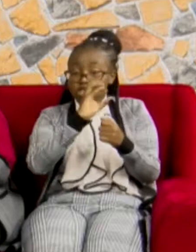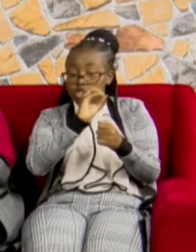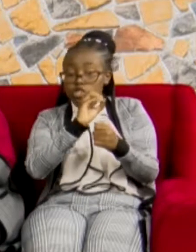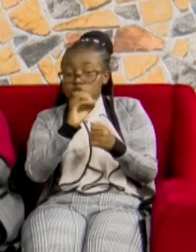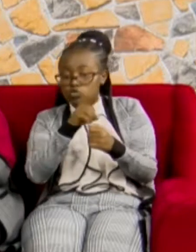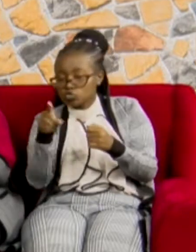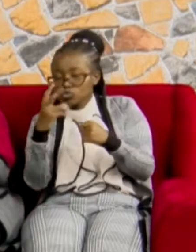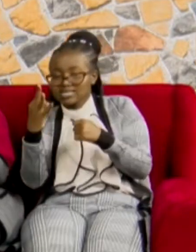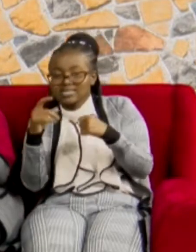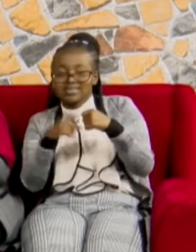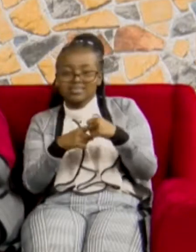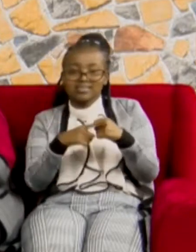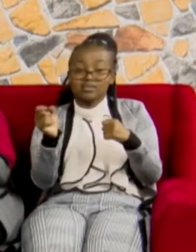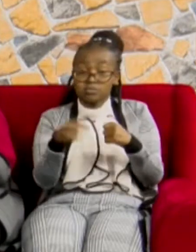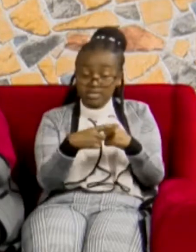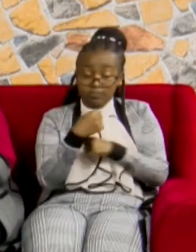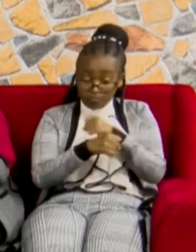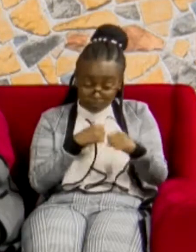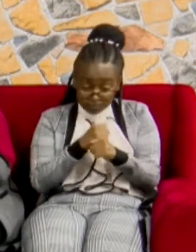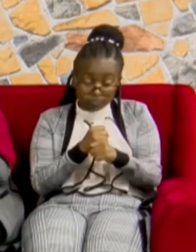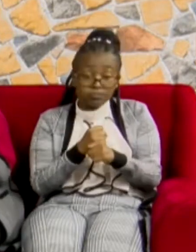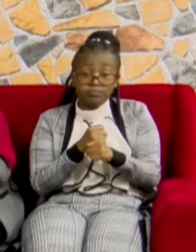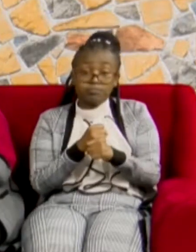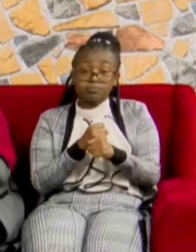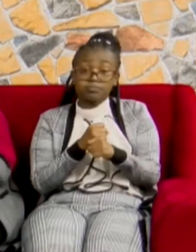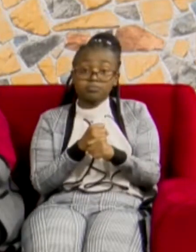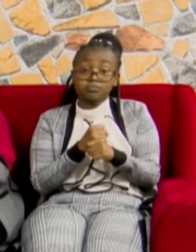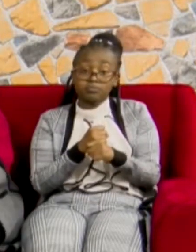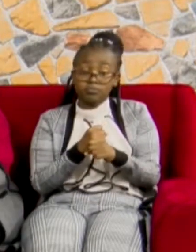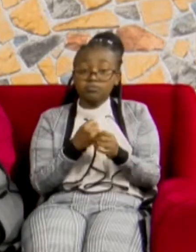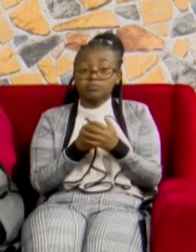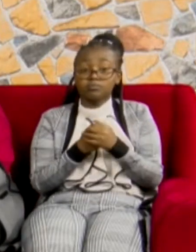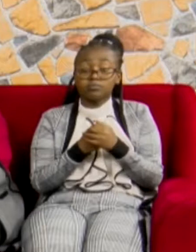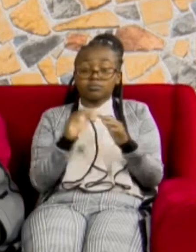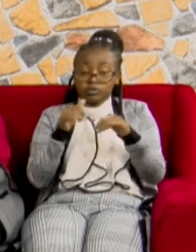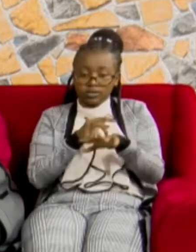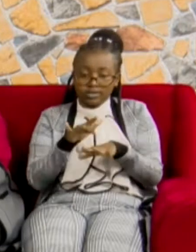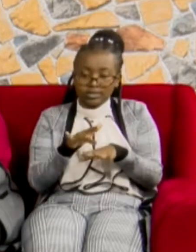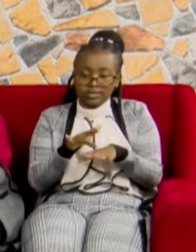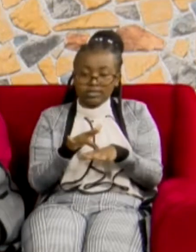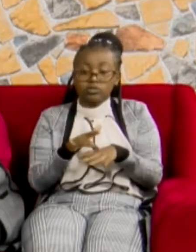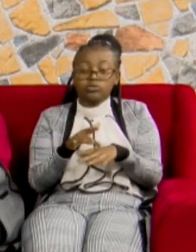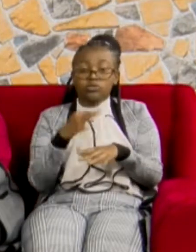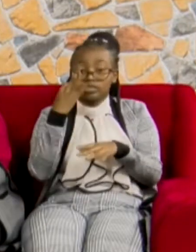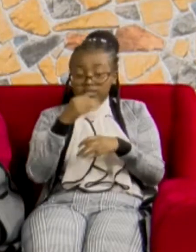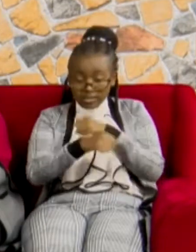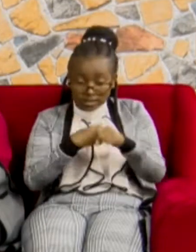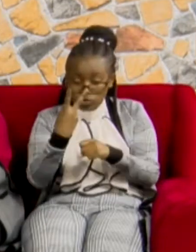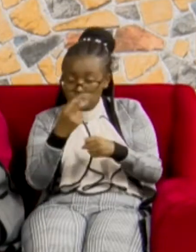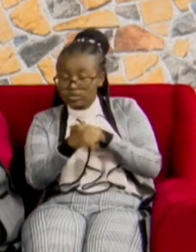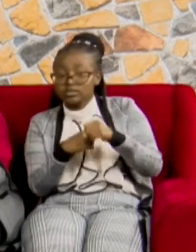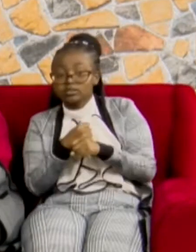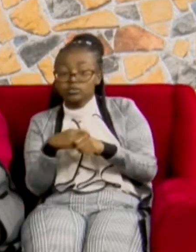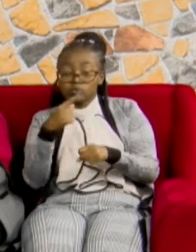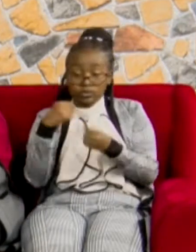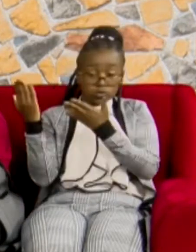36 months of age, and it's been designed just to catch children early. Yes. How early? We're talking 3 years, 2 years? No,